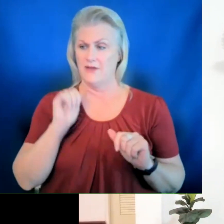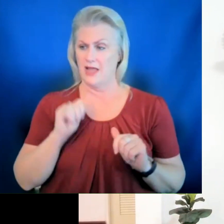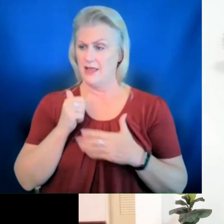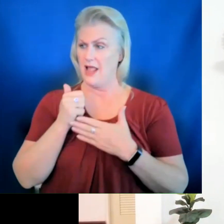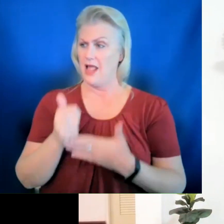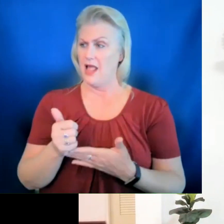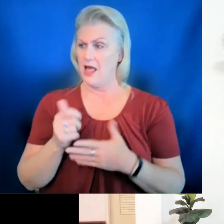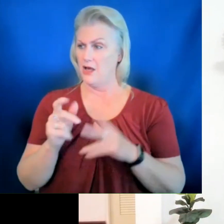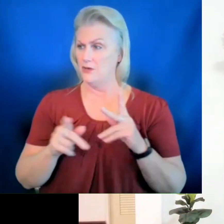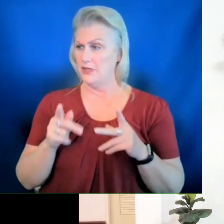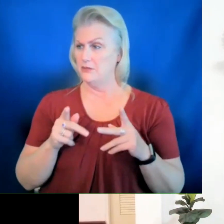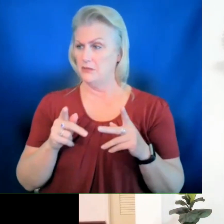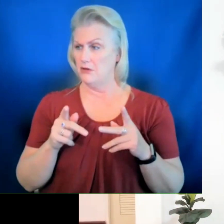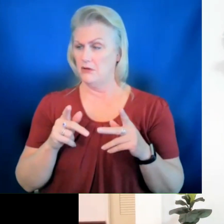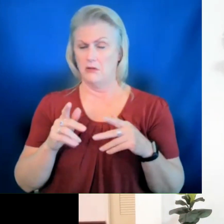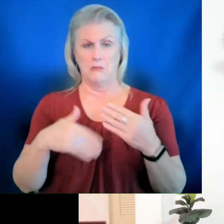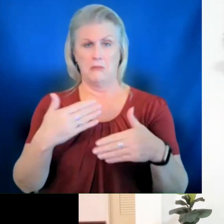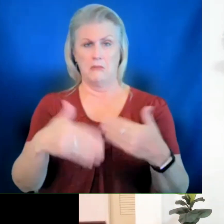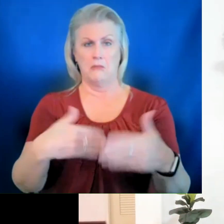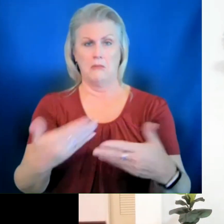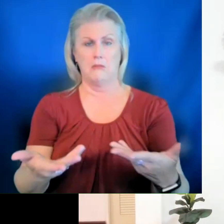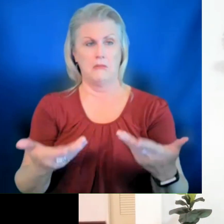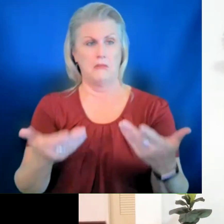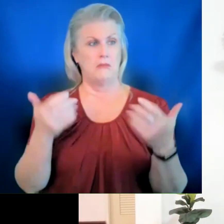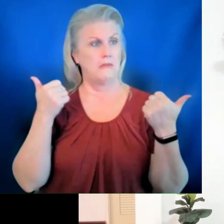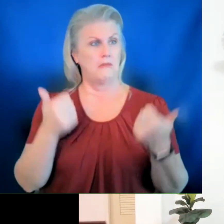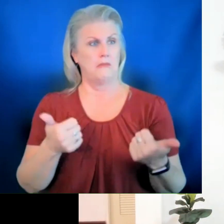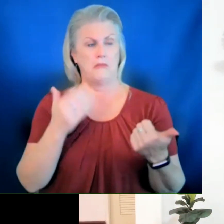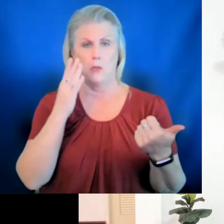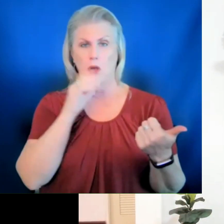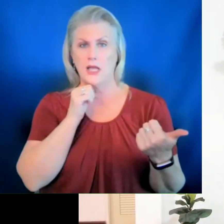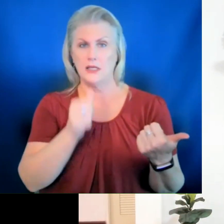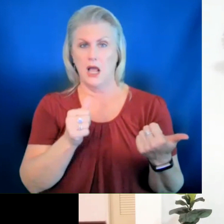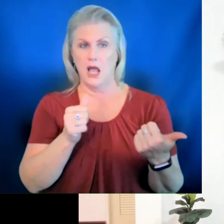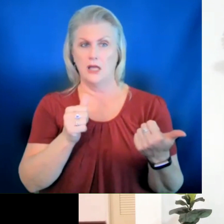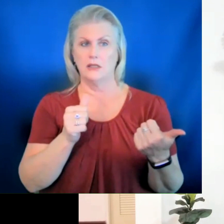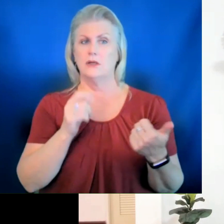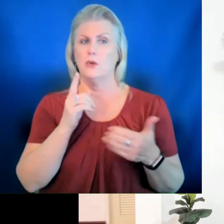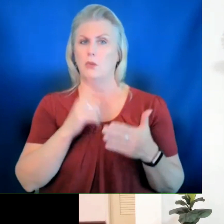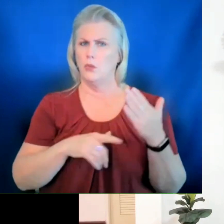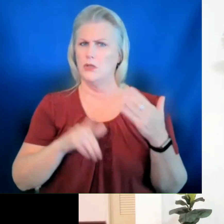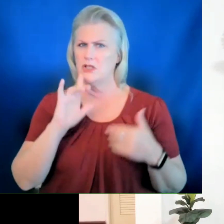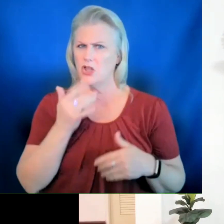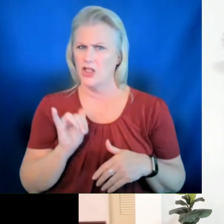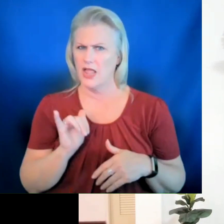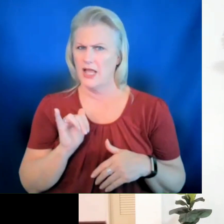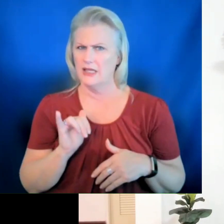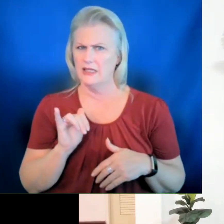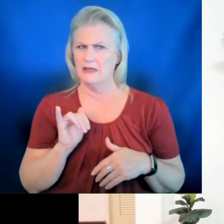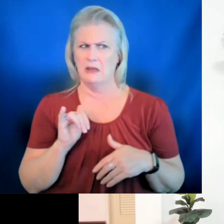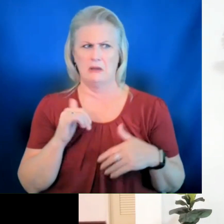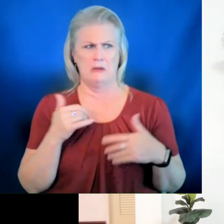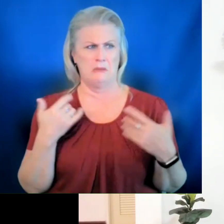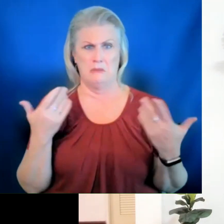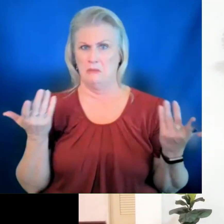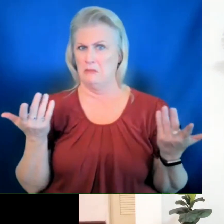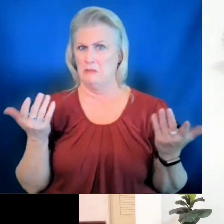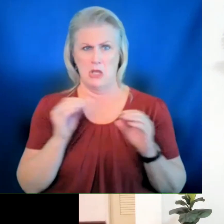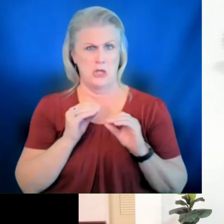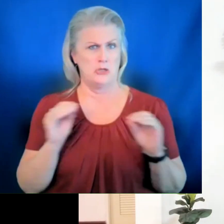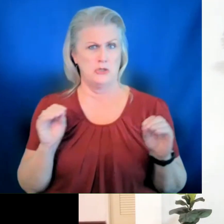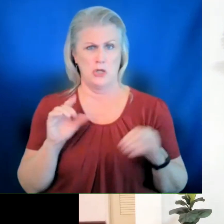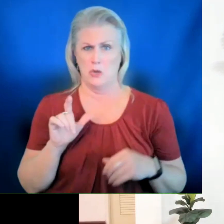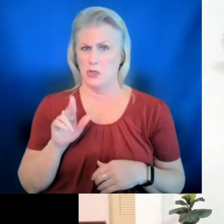people along the way, why not? How that looks like, what it is, no clue. And